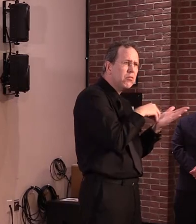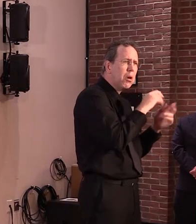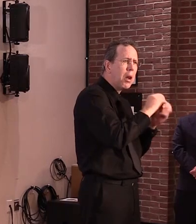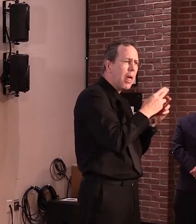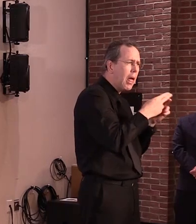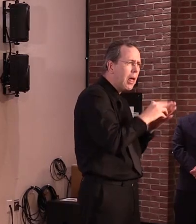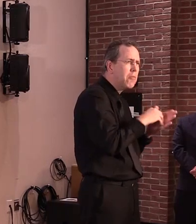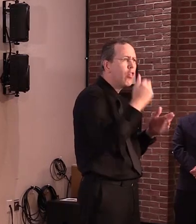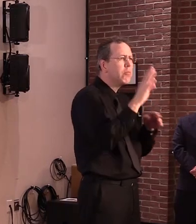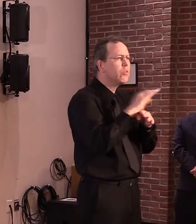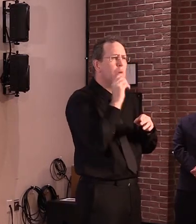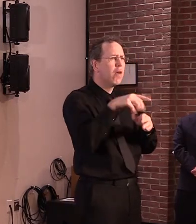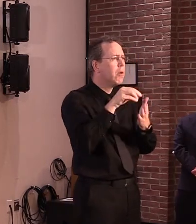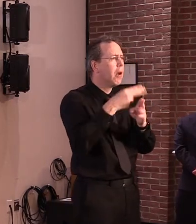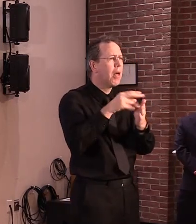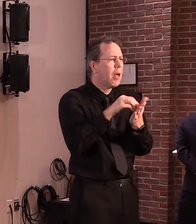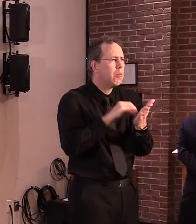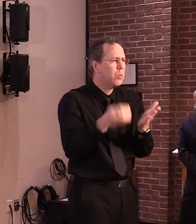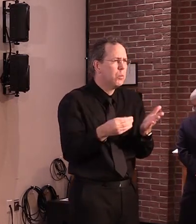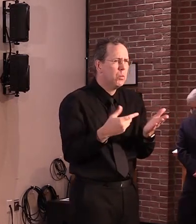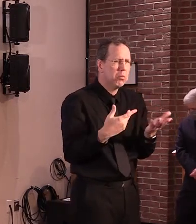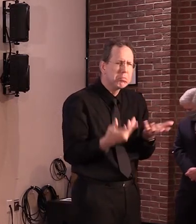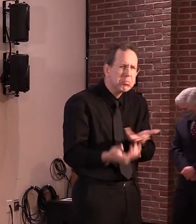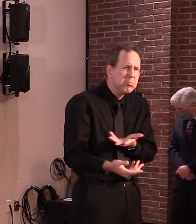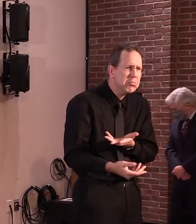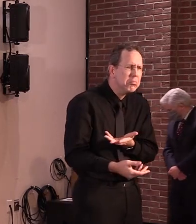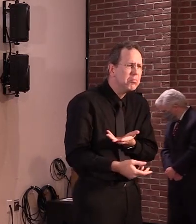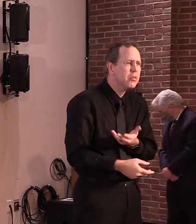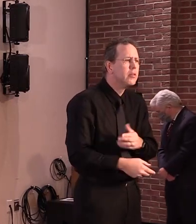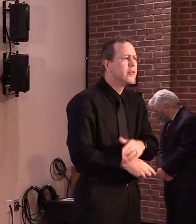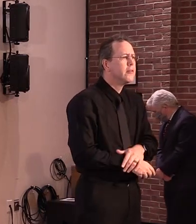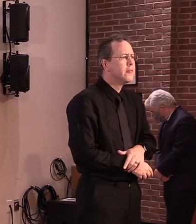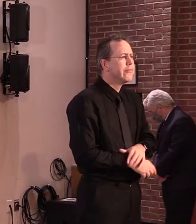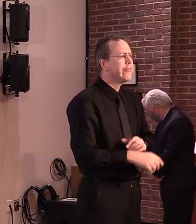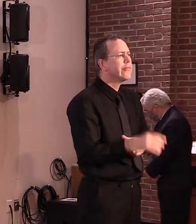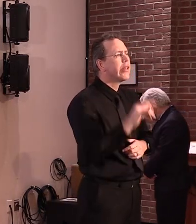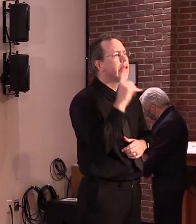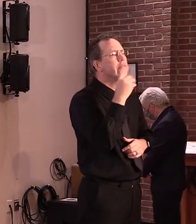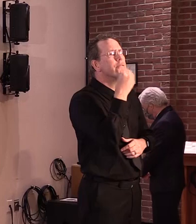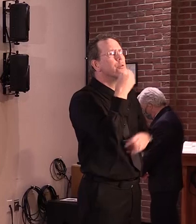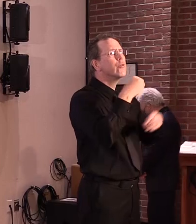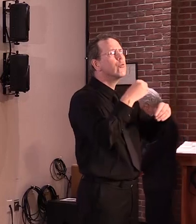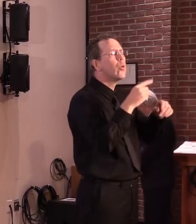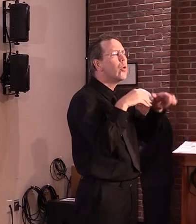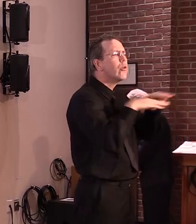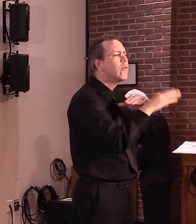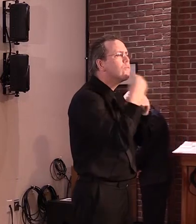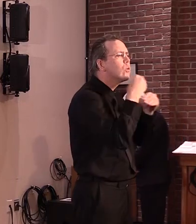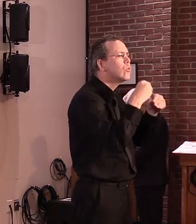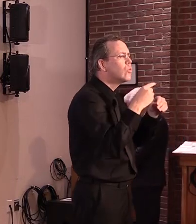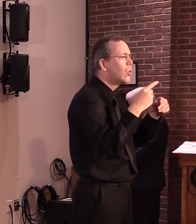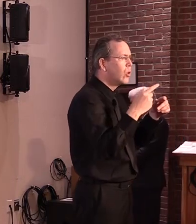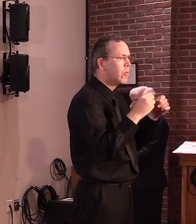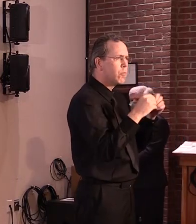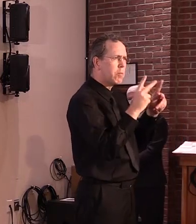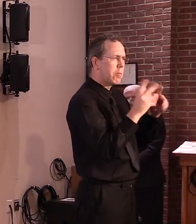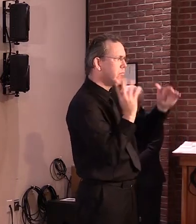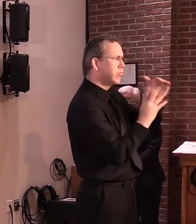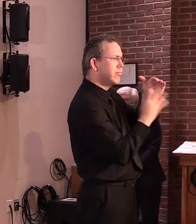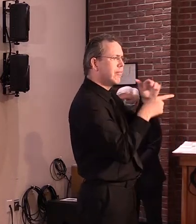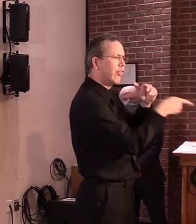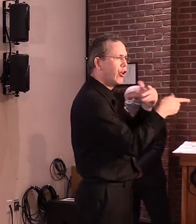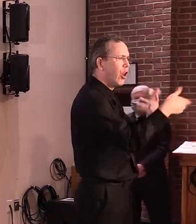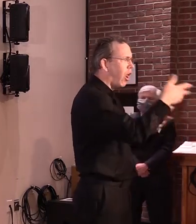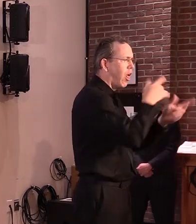brief with one another and with the store compared to restaurants where the requirement is that they must take a